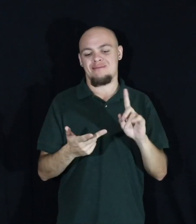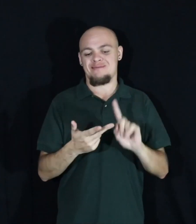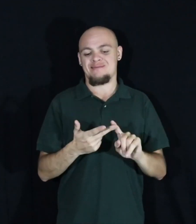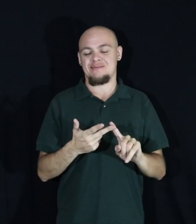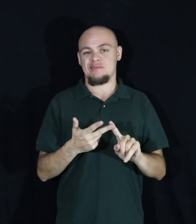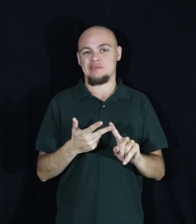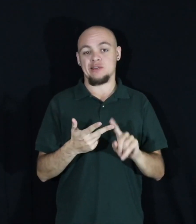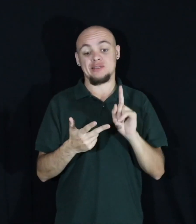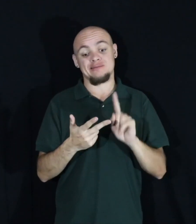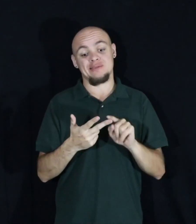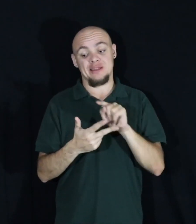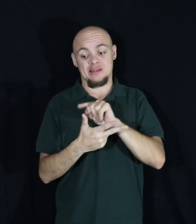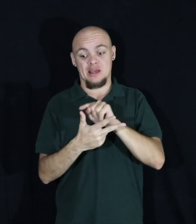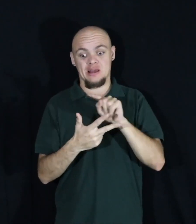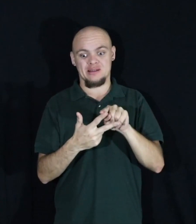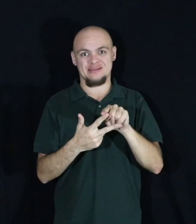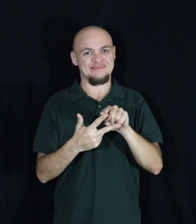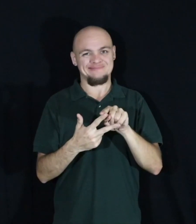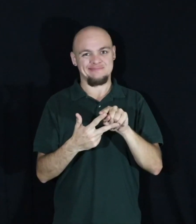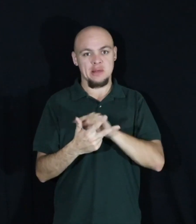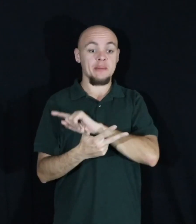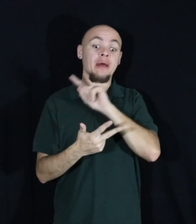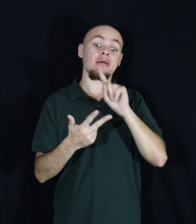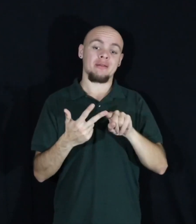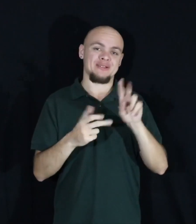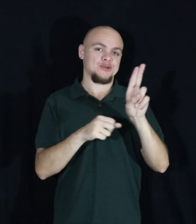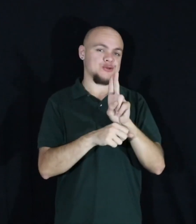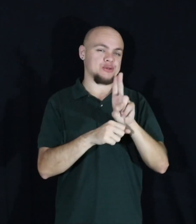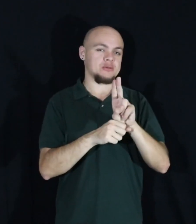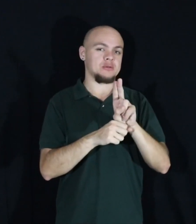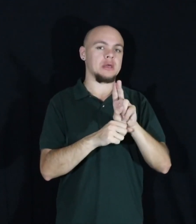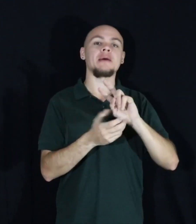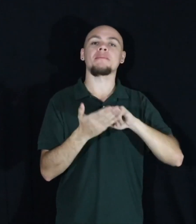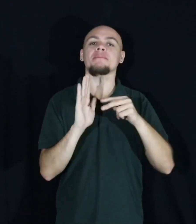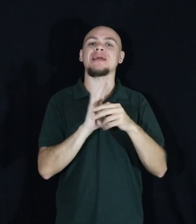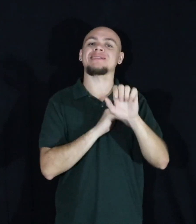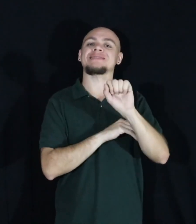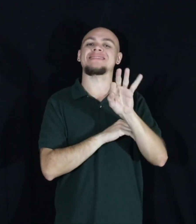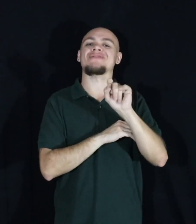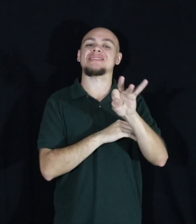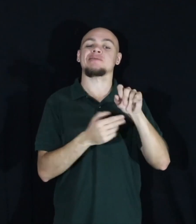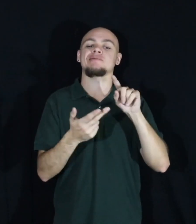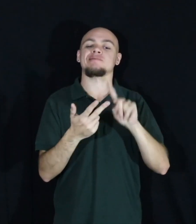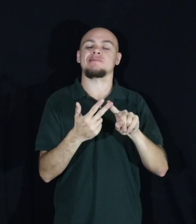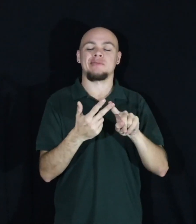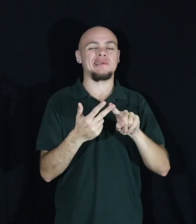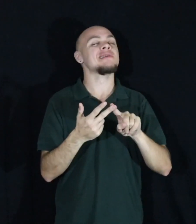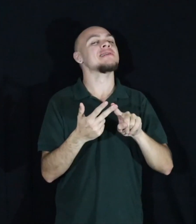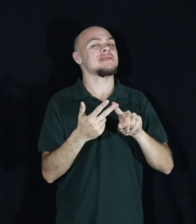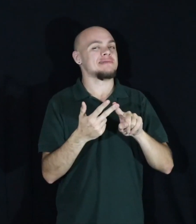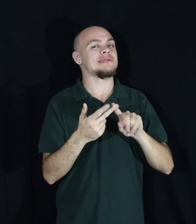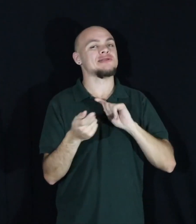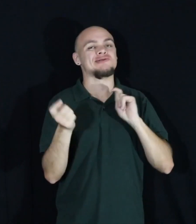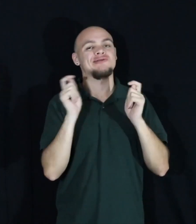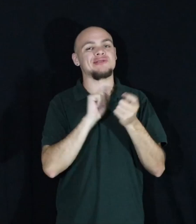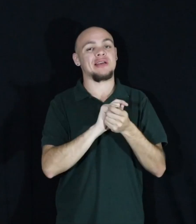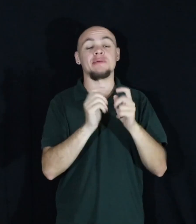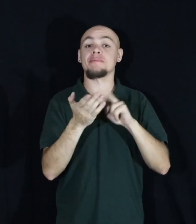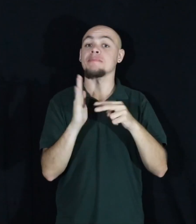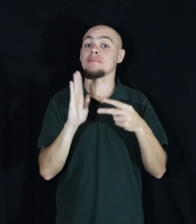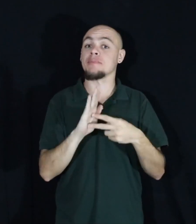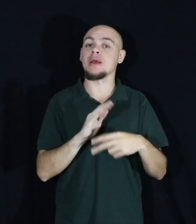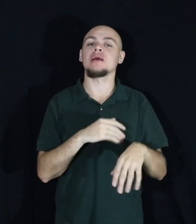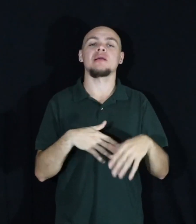is it necessary made everything different for the city of San Francisco. And in fact, we were able to